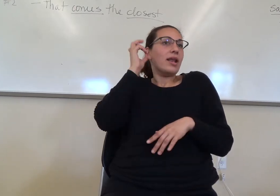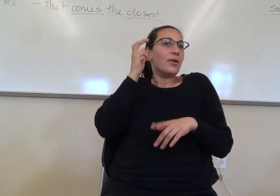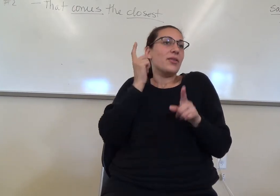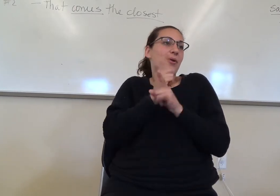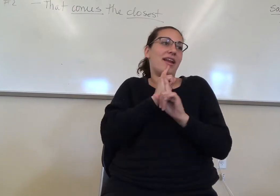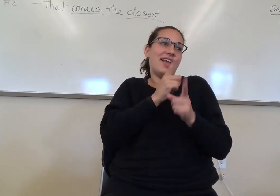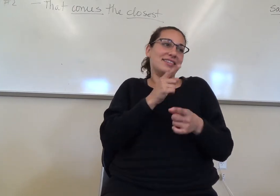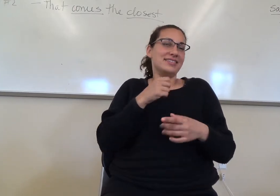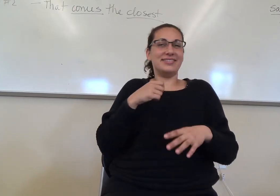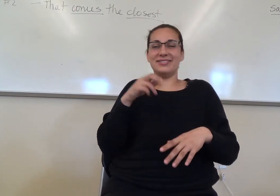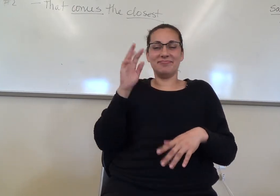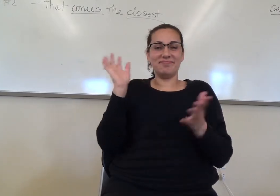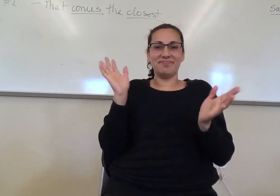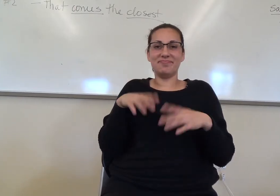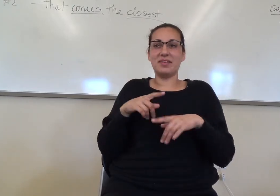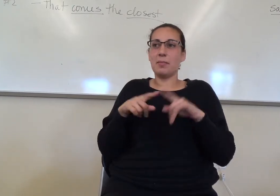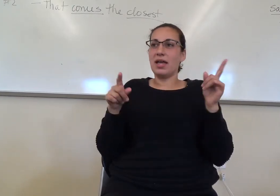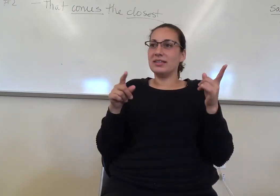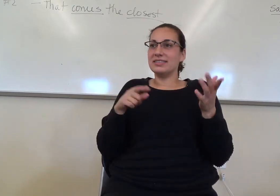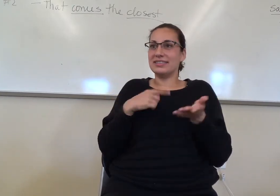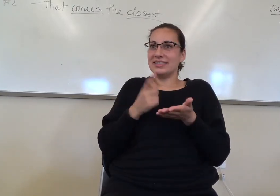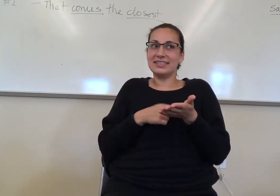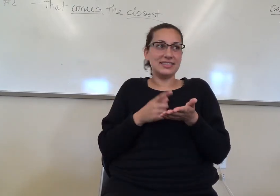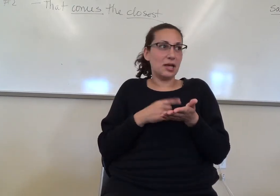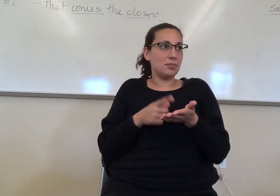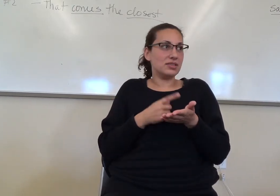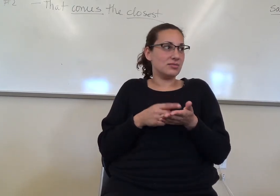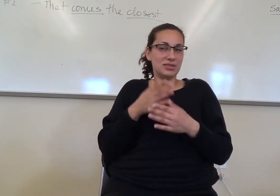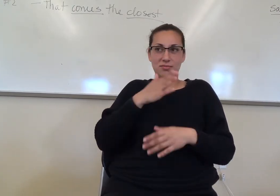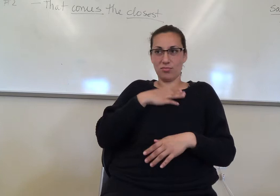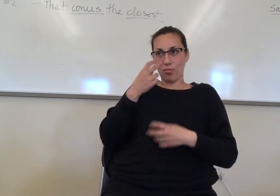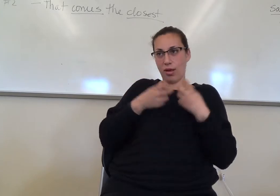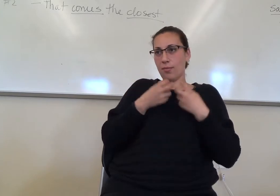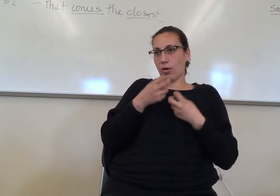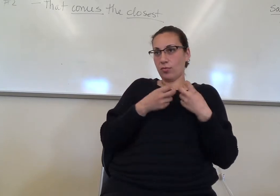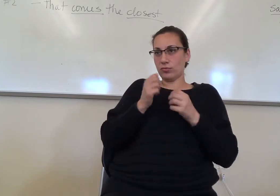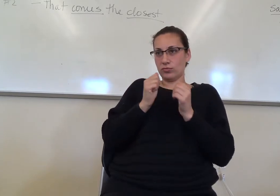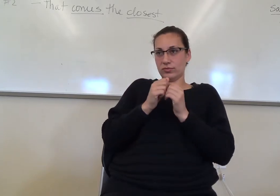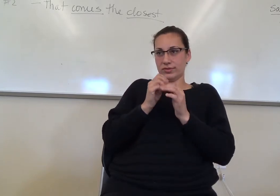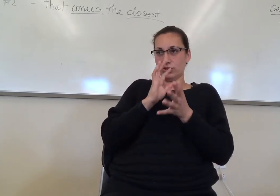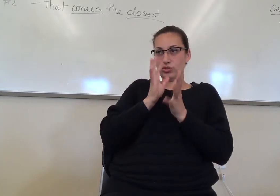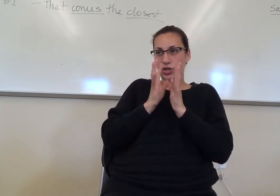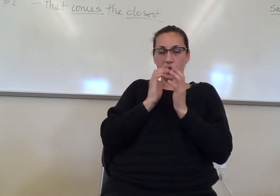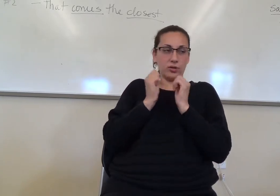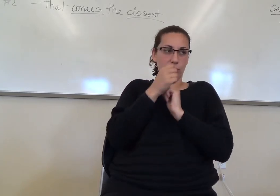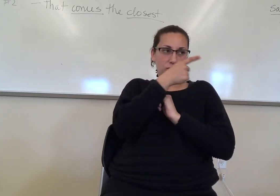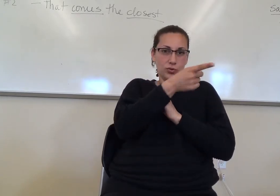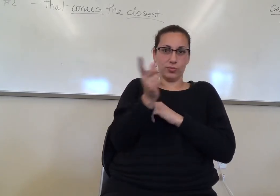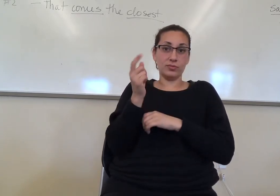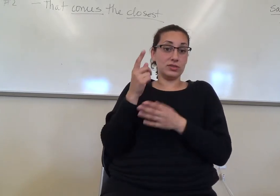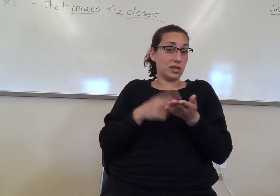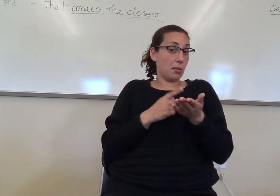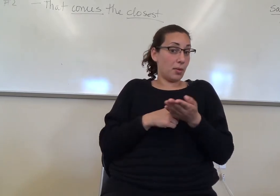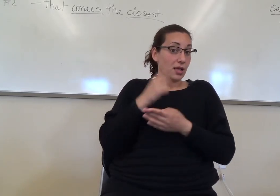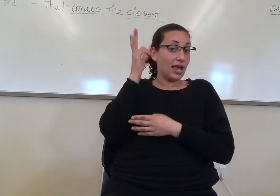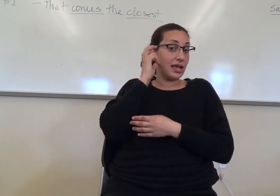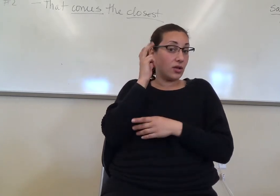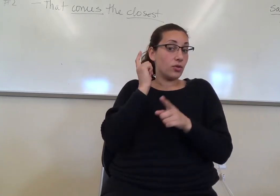that, where you hear something sometimes, and that's part of my problem with talking to you guys. Sometimes I hear it, but it takes my brain